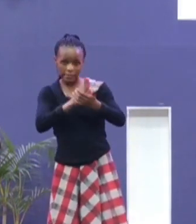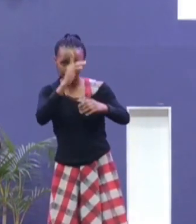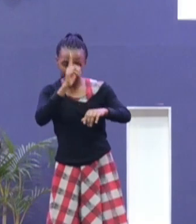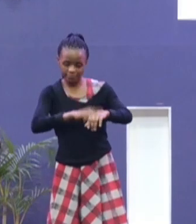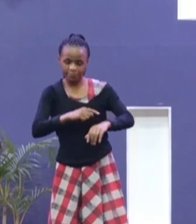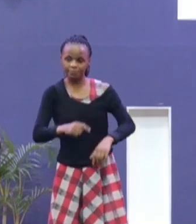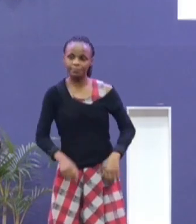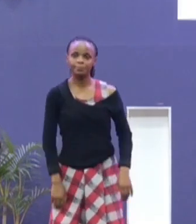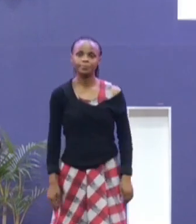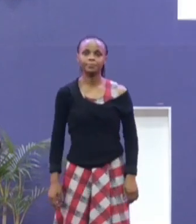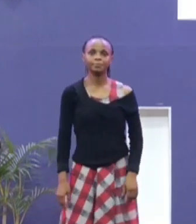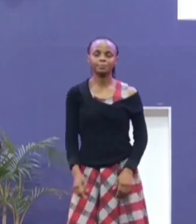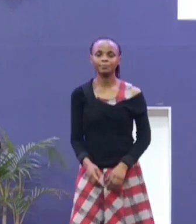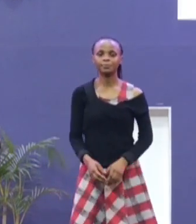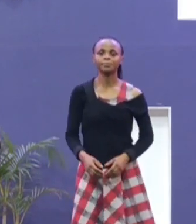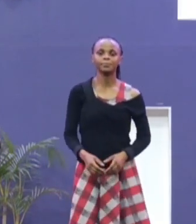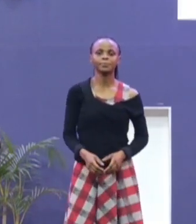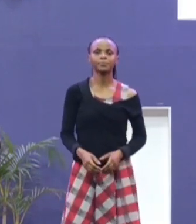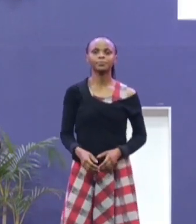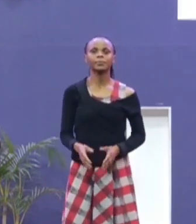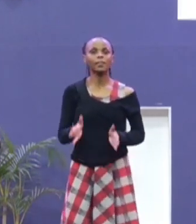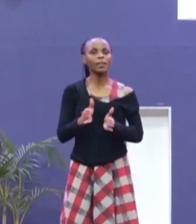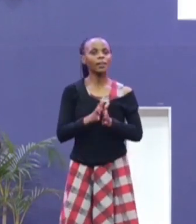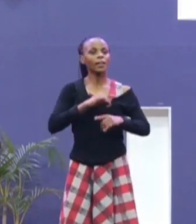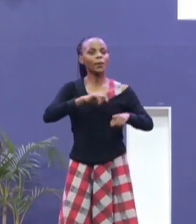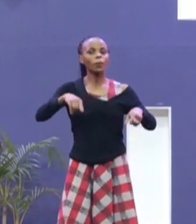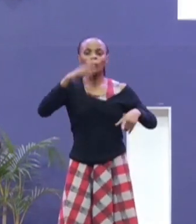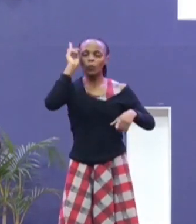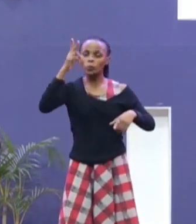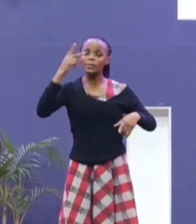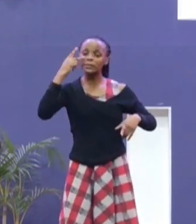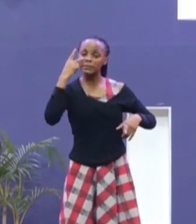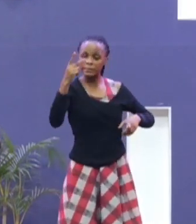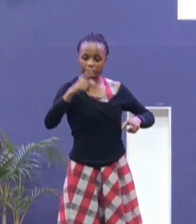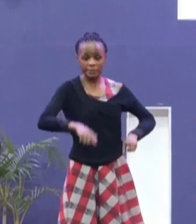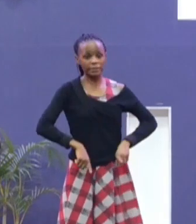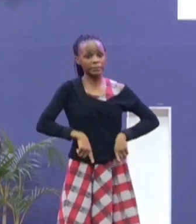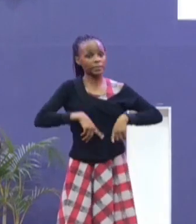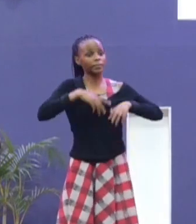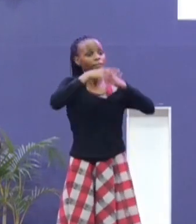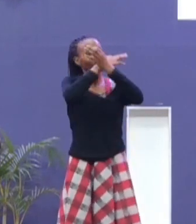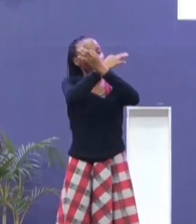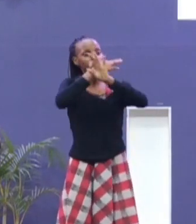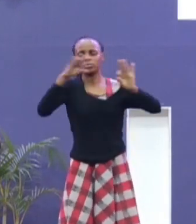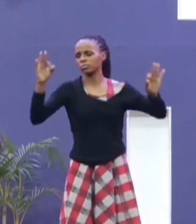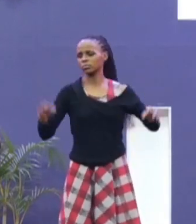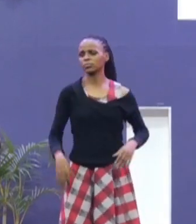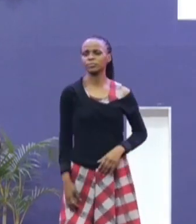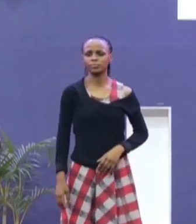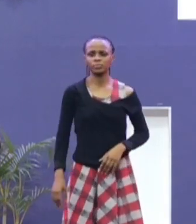ko obudde. And we will see lives set free. Era tunalaba obulamu nga